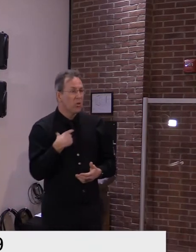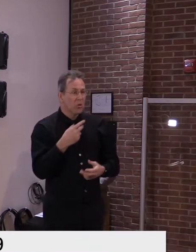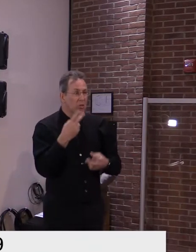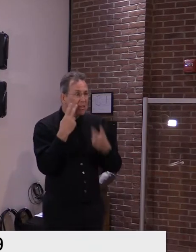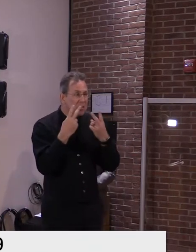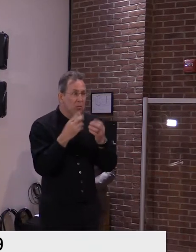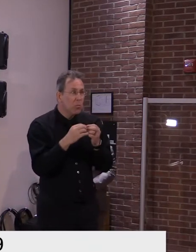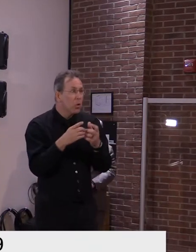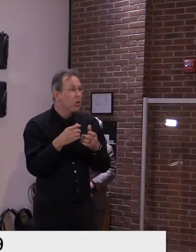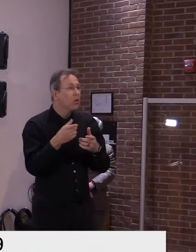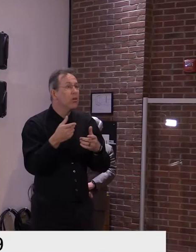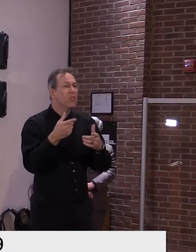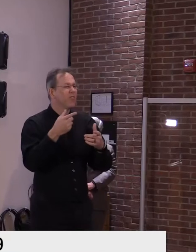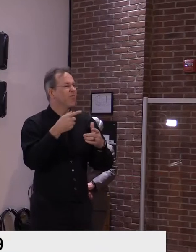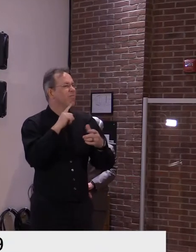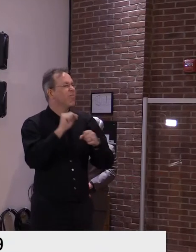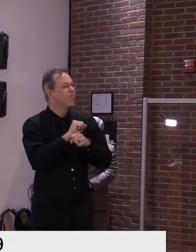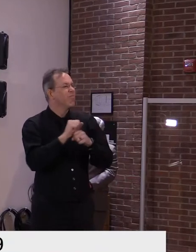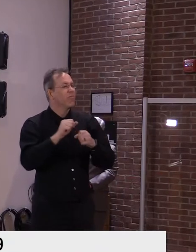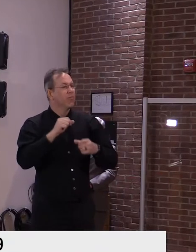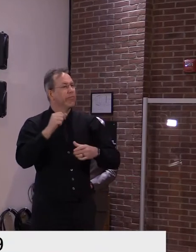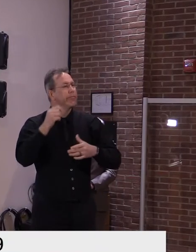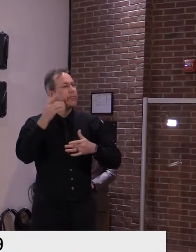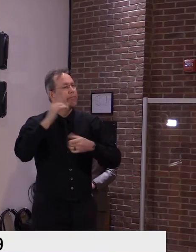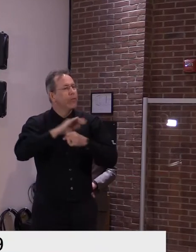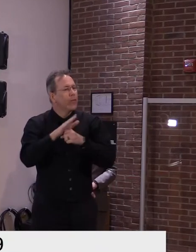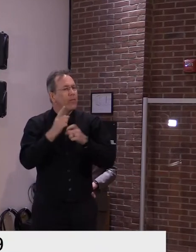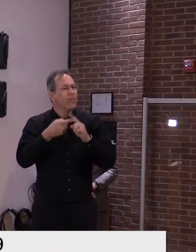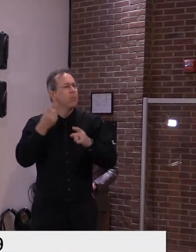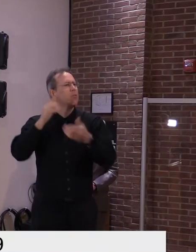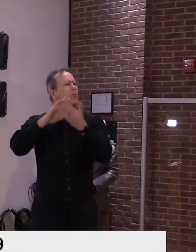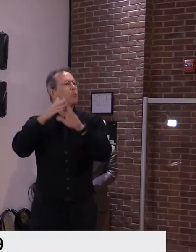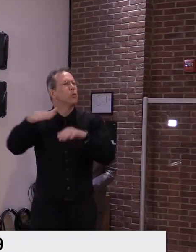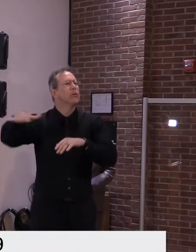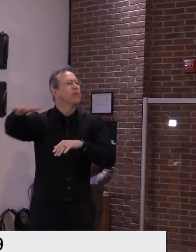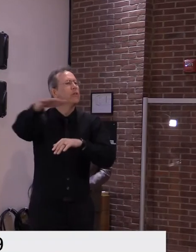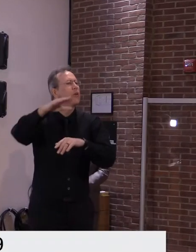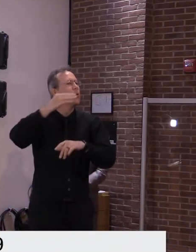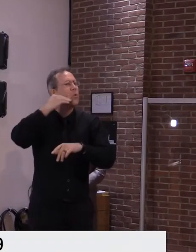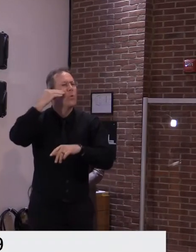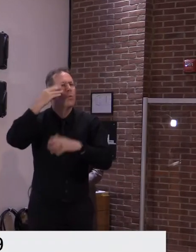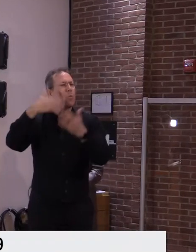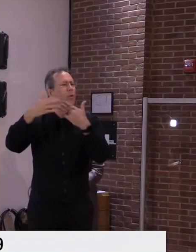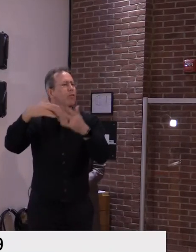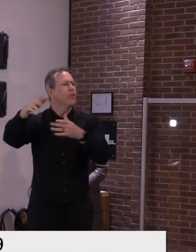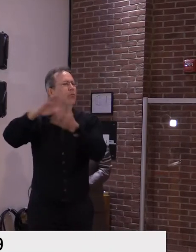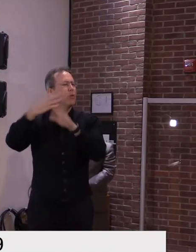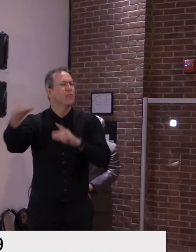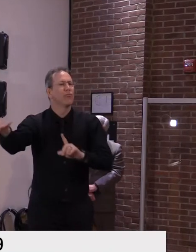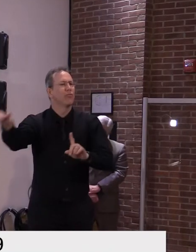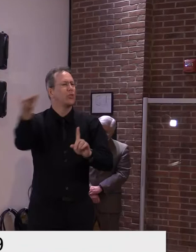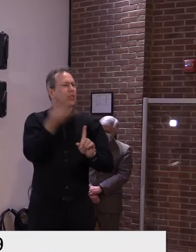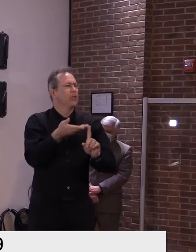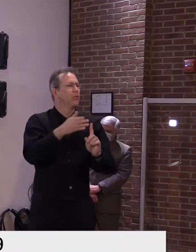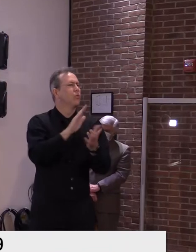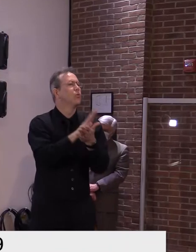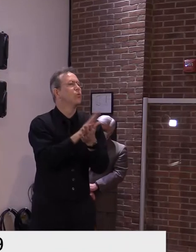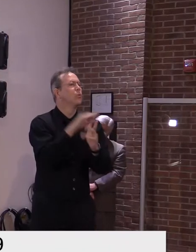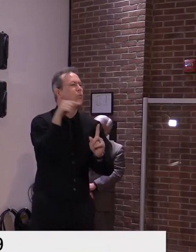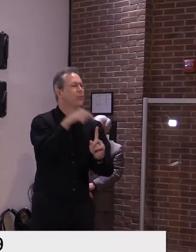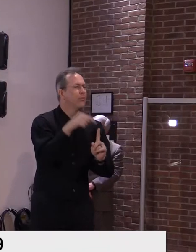community, we expect to see it in all of the various parts of that community, and schools, unfortunately, are not totally protected.